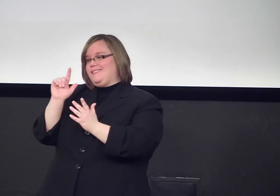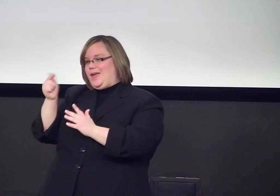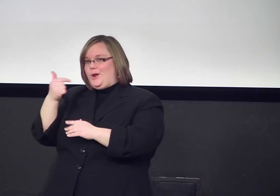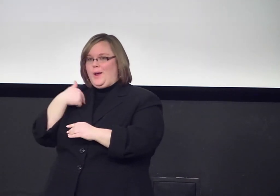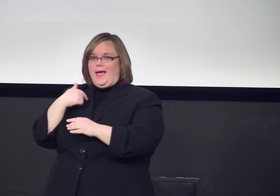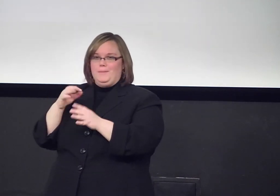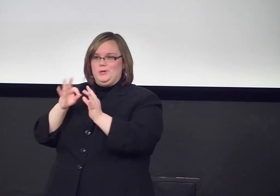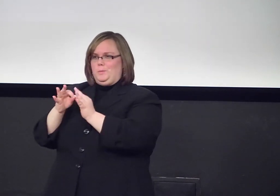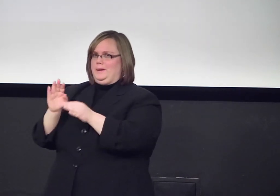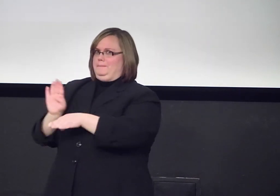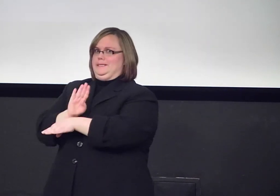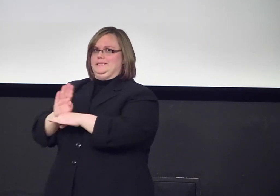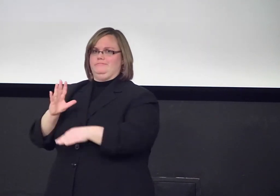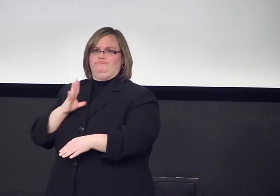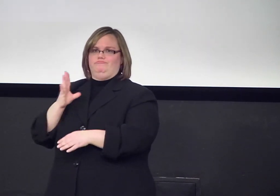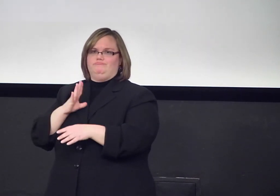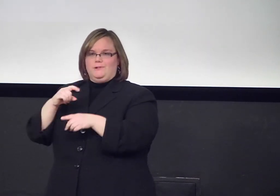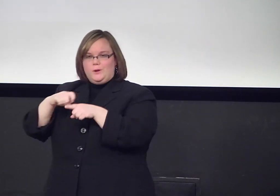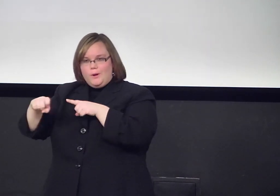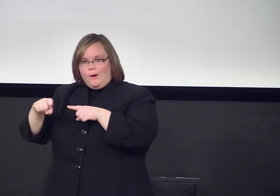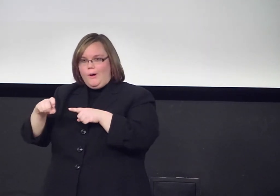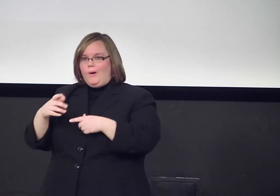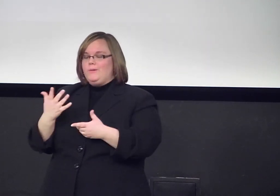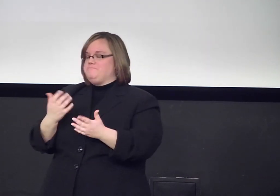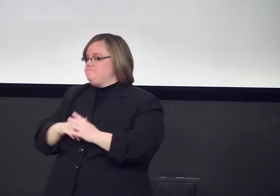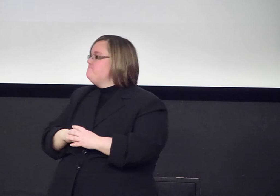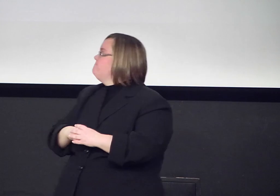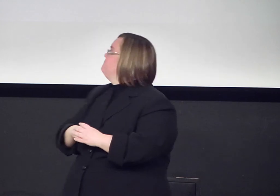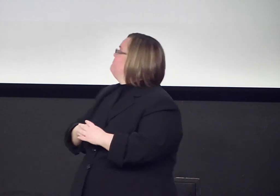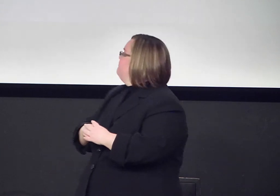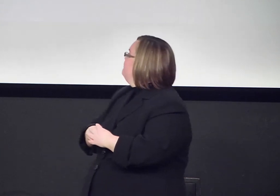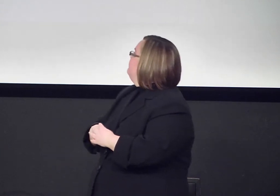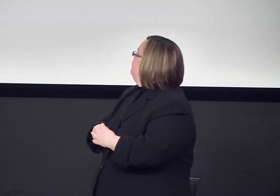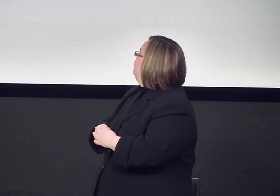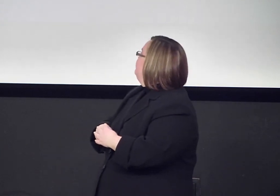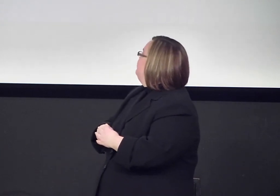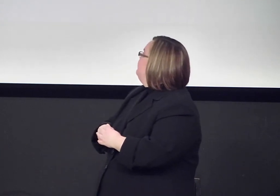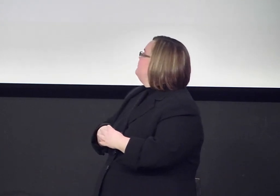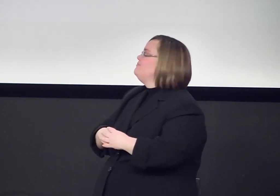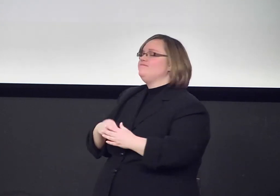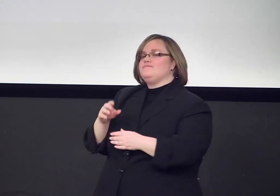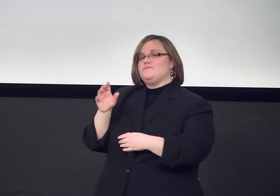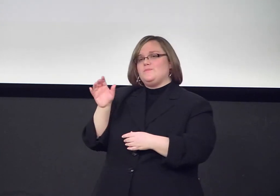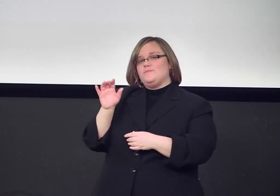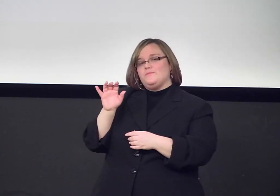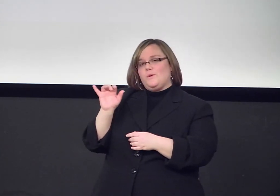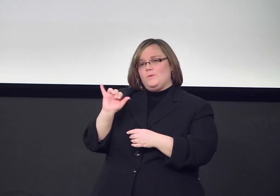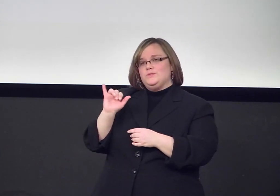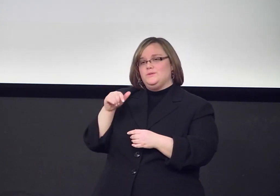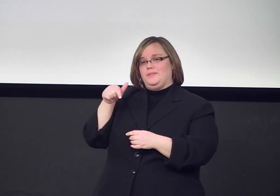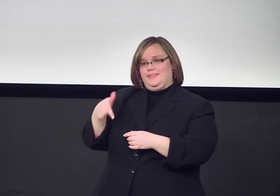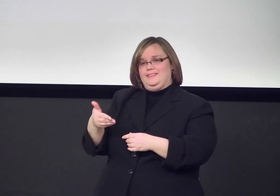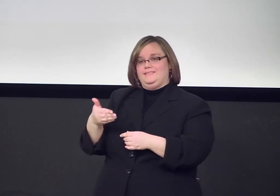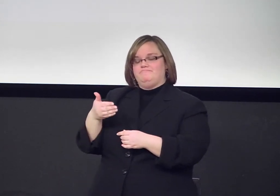interpreting a personal call 1 minute, and then 10 minutes later you're interpreting a very formal business call, and I'd like to have that reflected in the